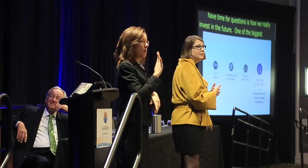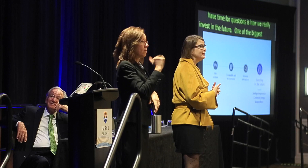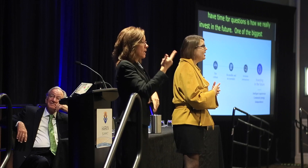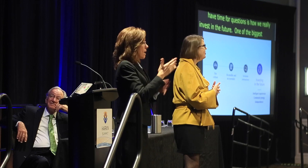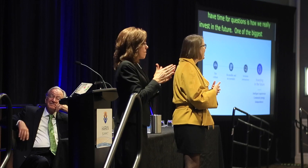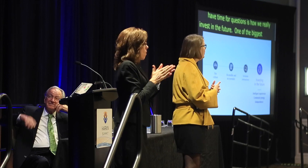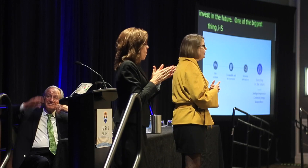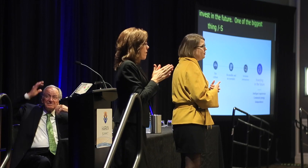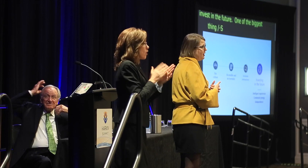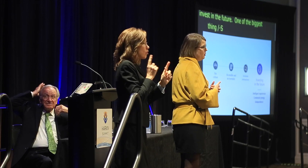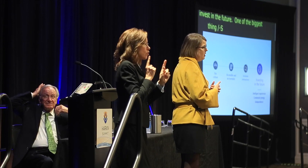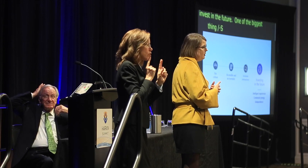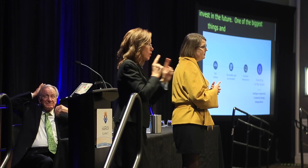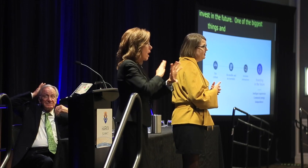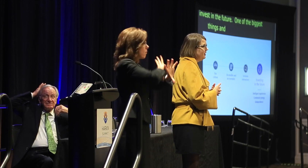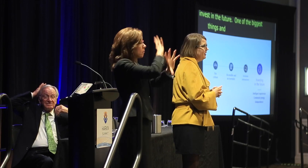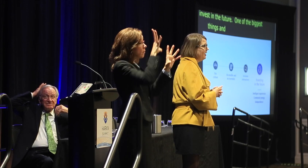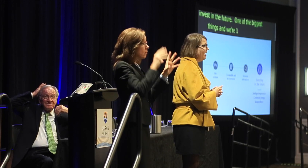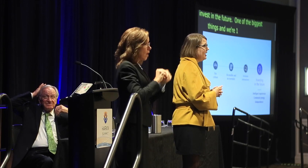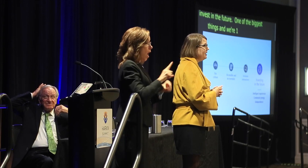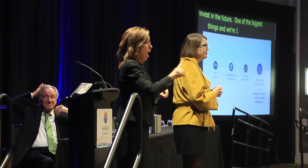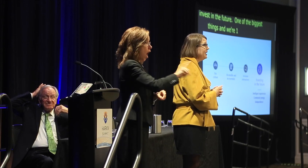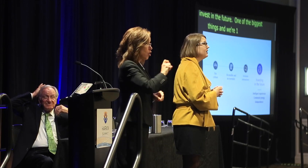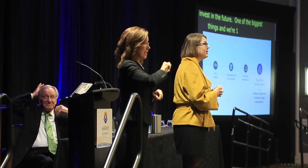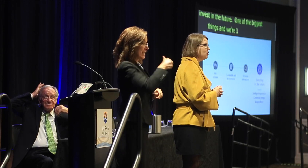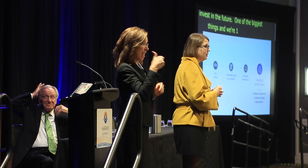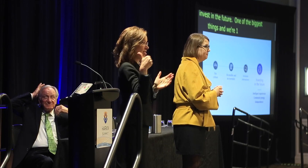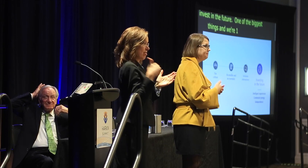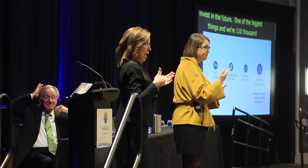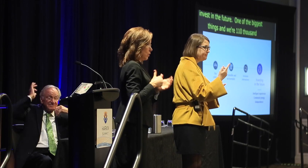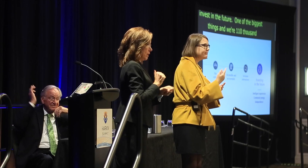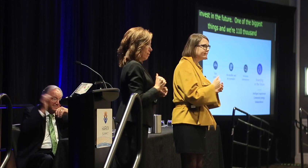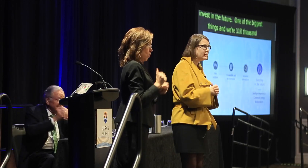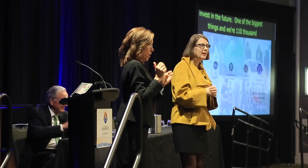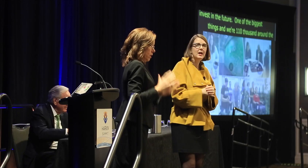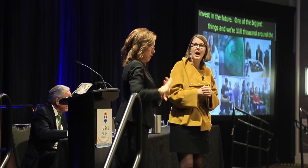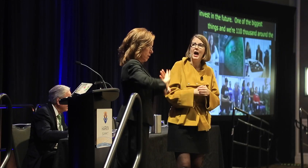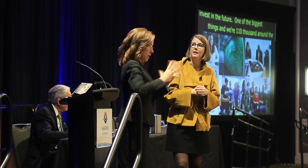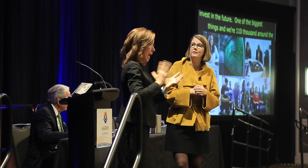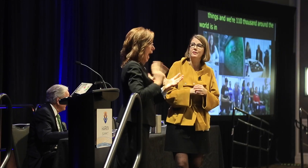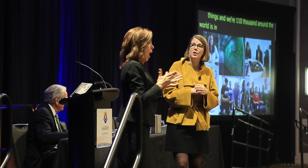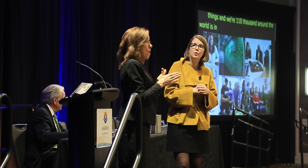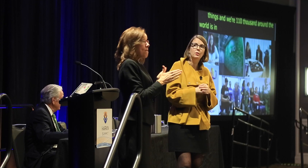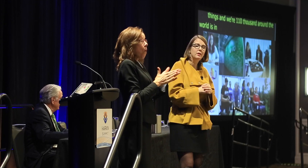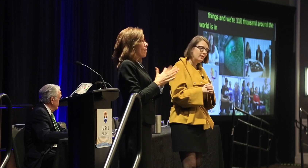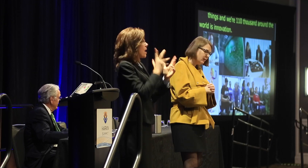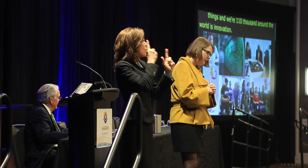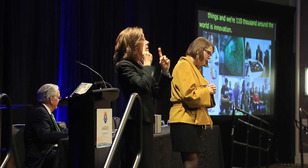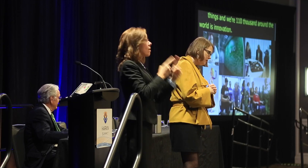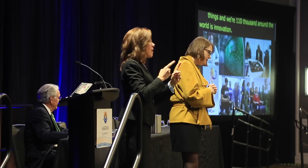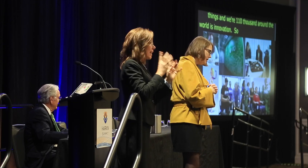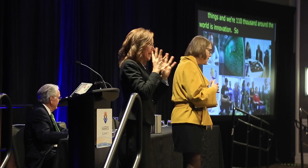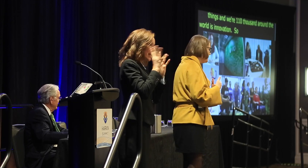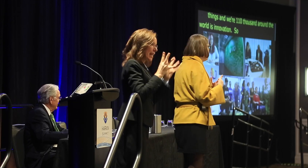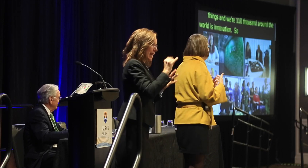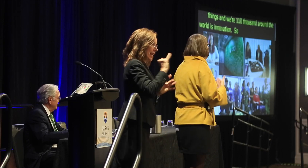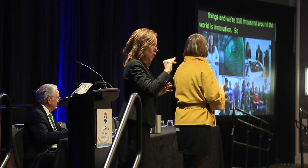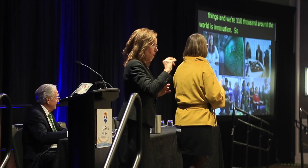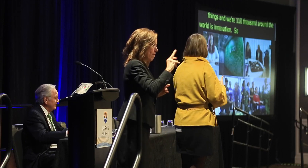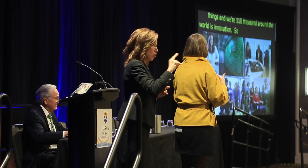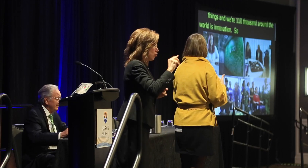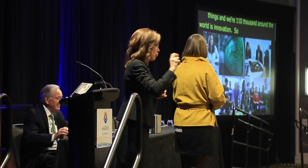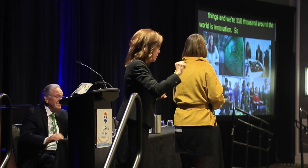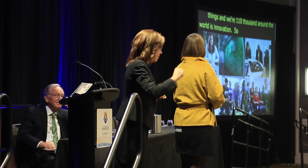we're 110,000 around the world, is innovation. And so there's